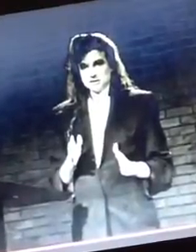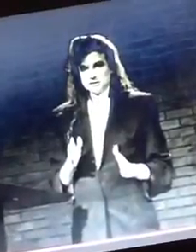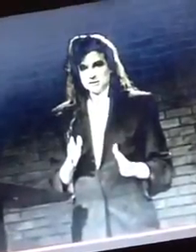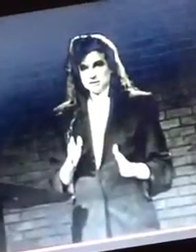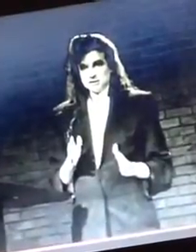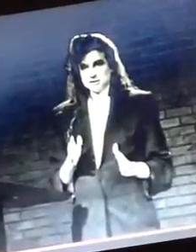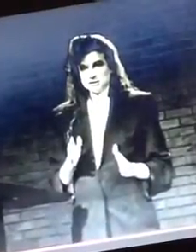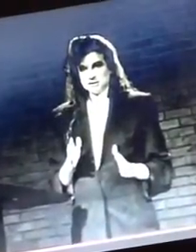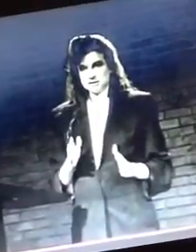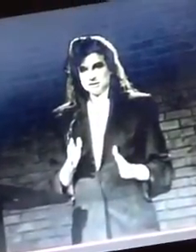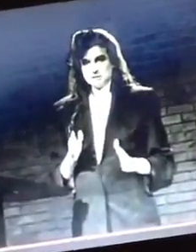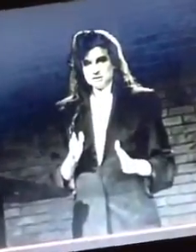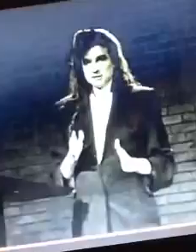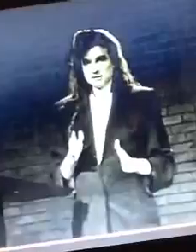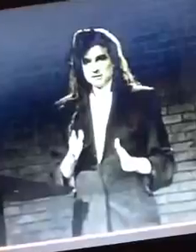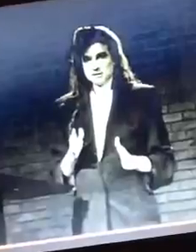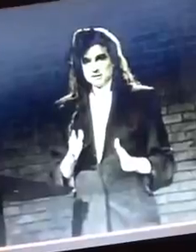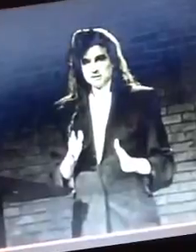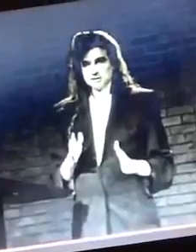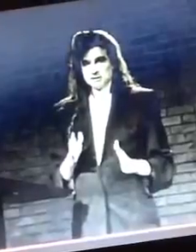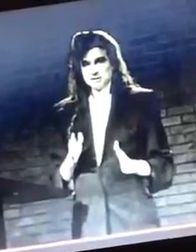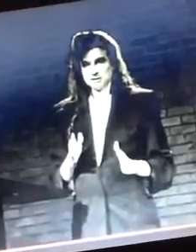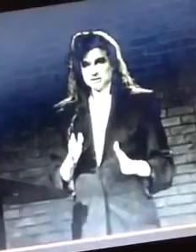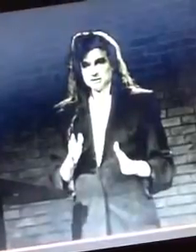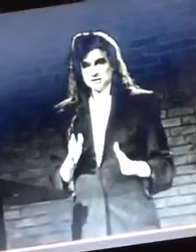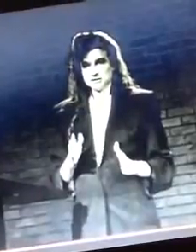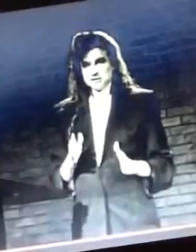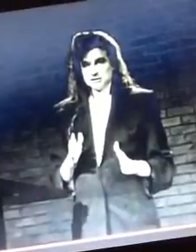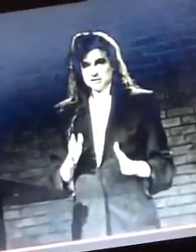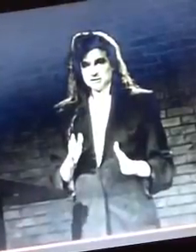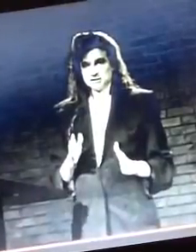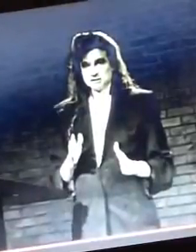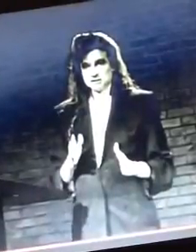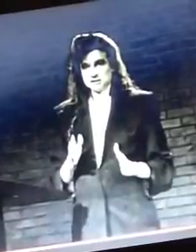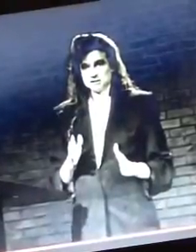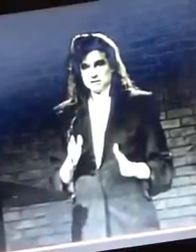or reasonable accommodations, and if they do, their company may go out of business and close.